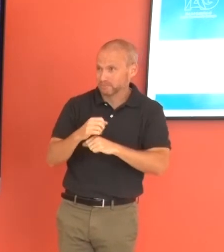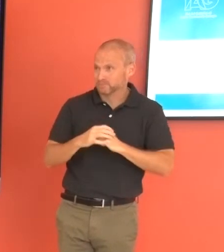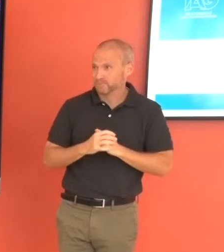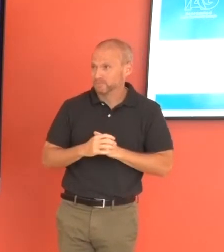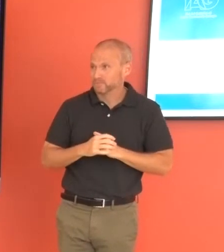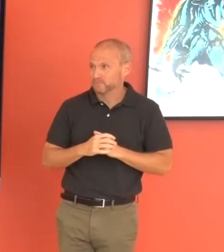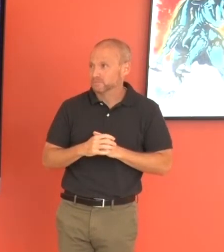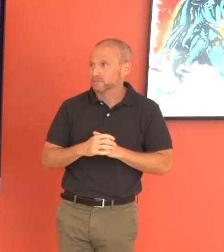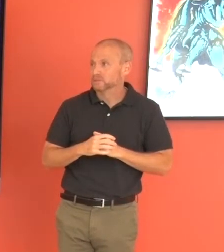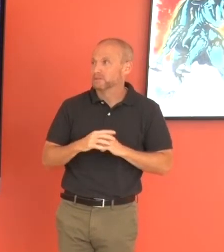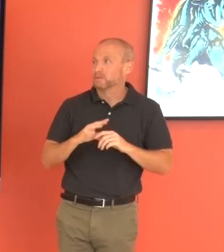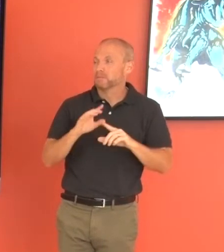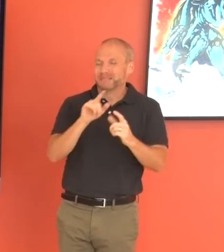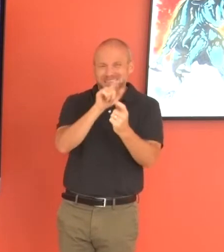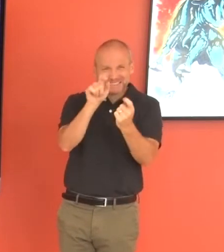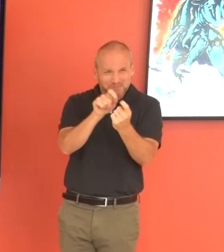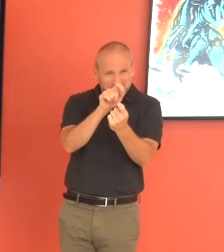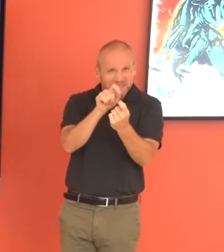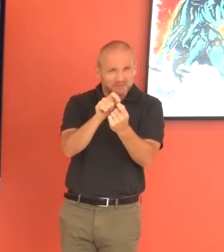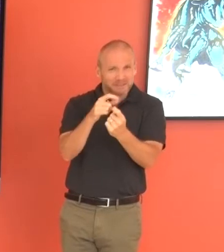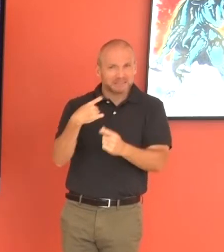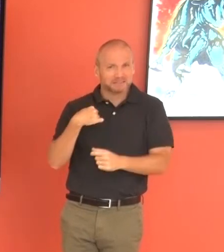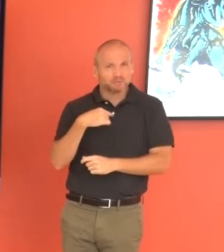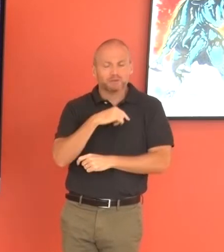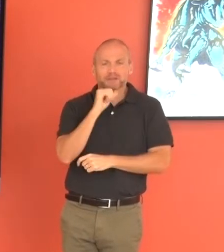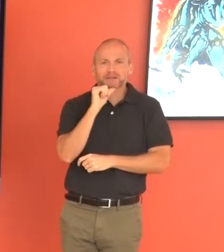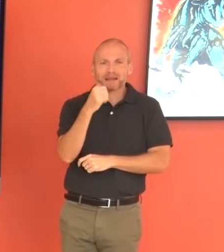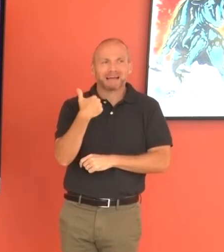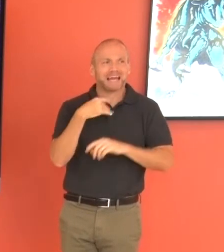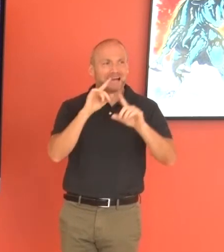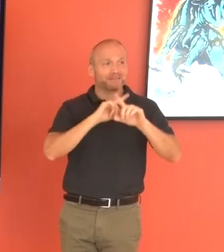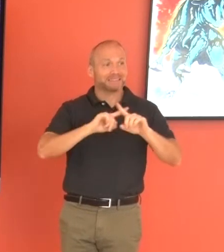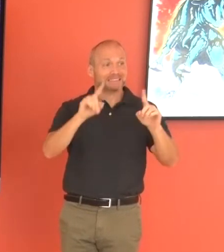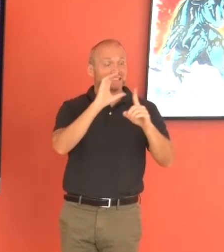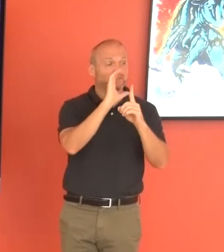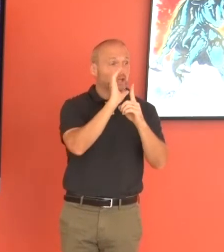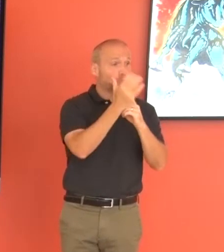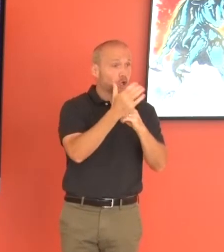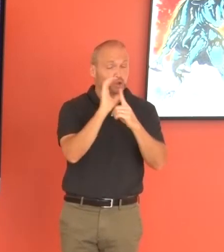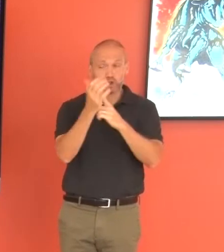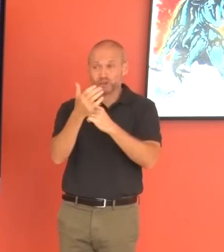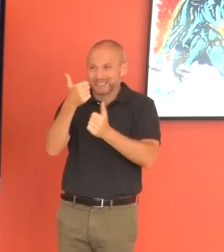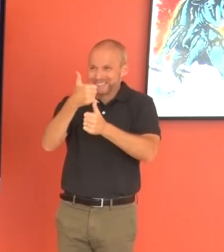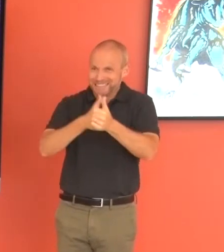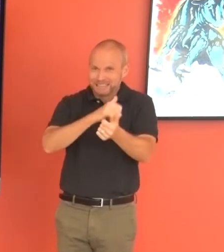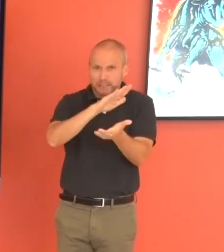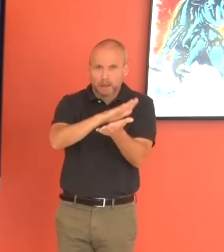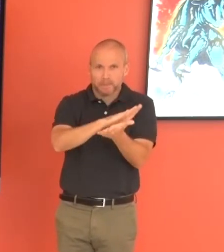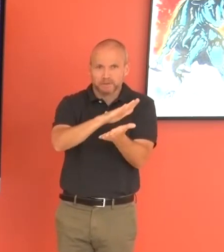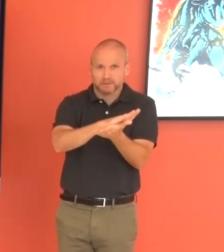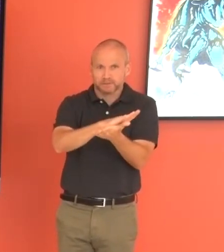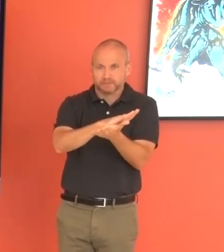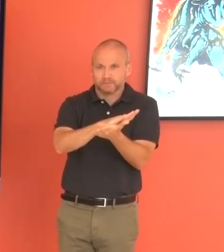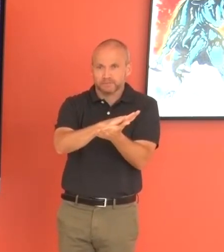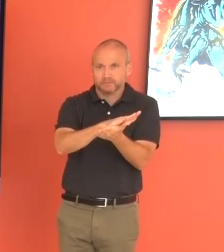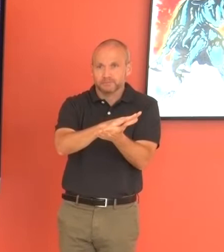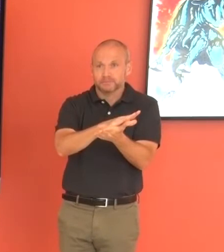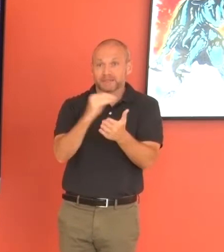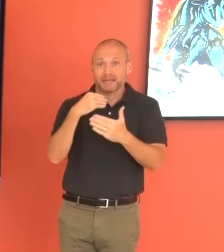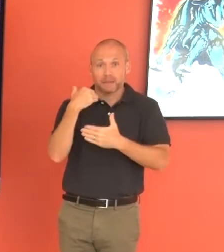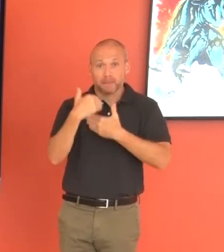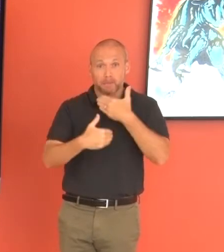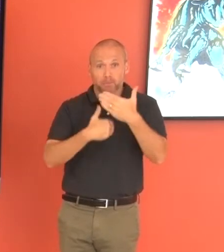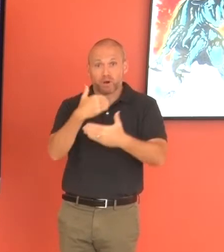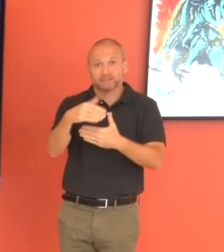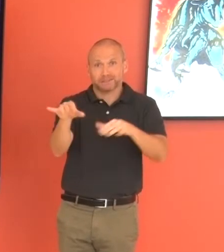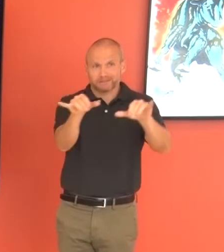it specifically, so that we are not having different cultures created at different campuses and that our processes are